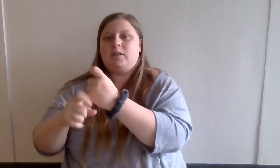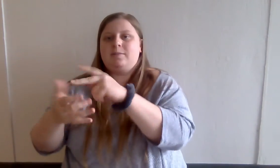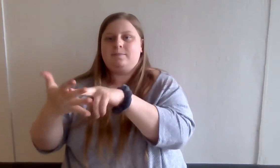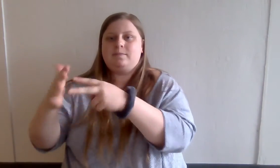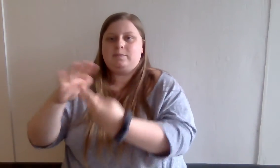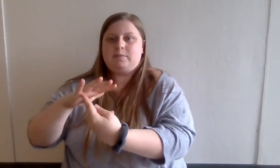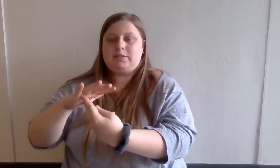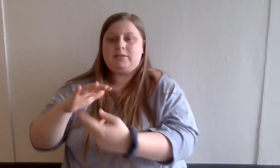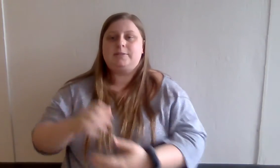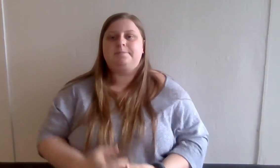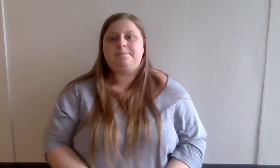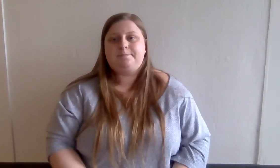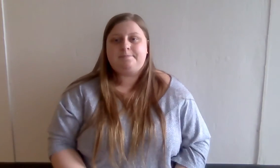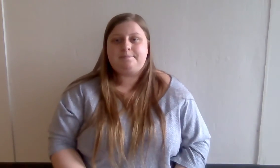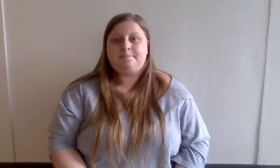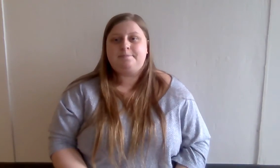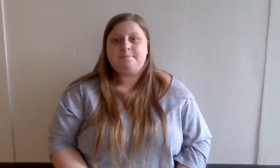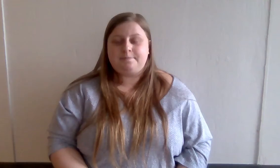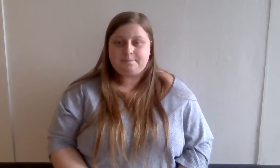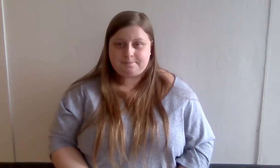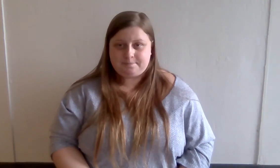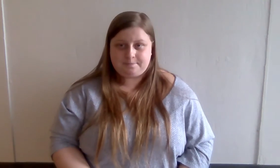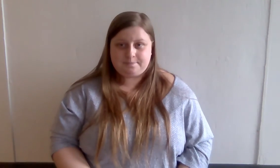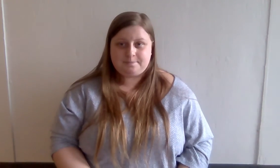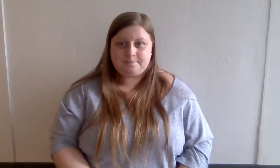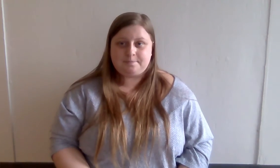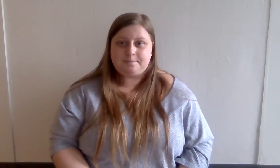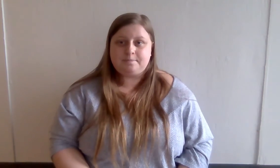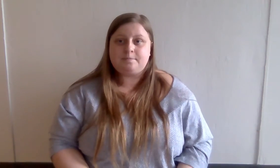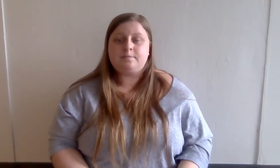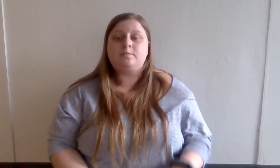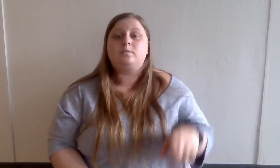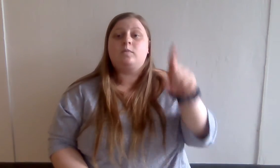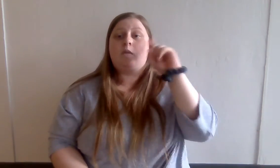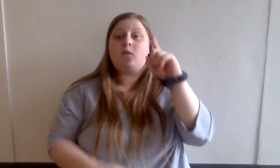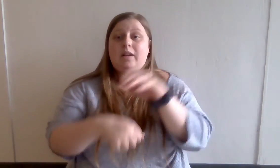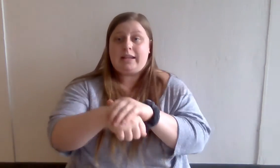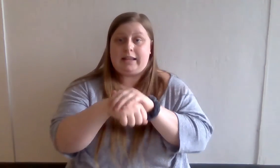was an expansion because it increased the complexity of meaning.